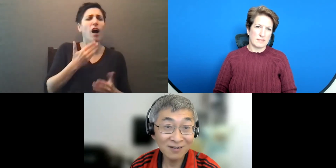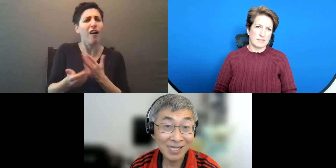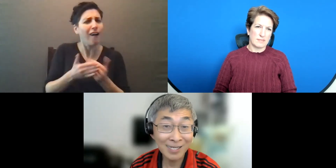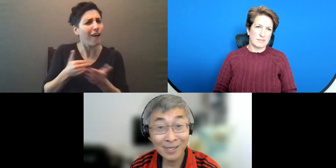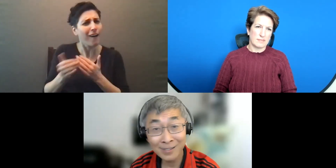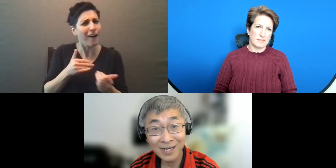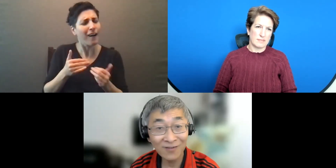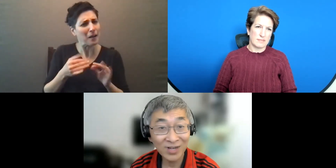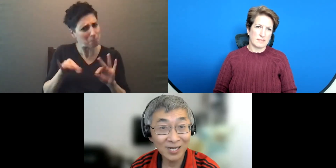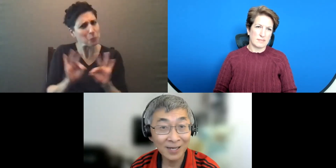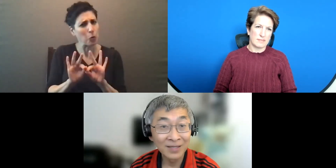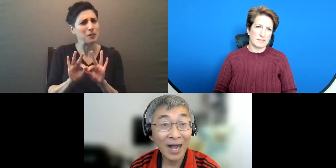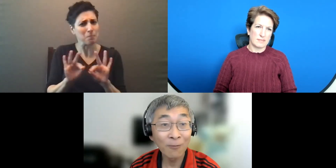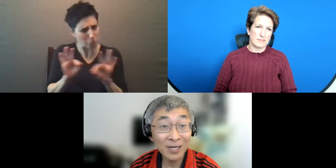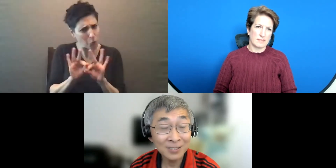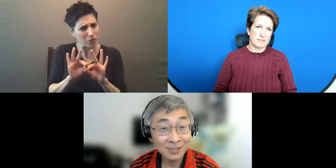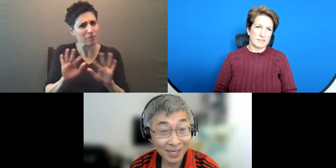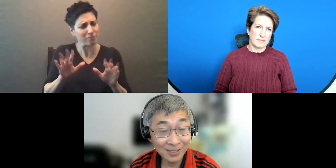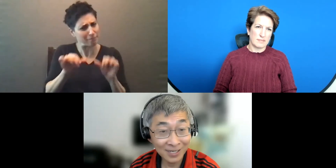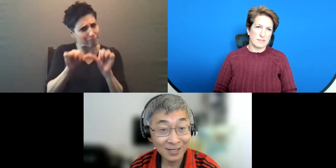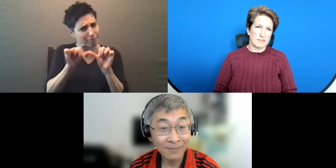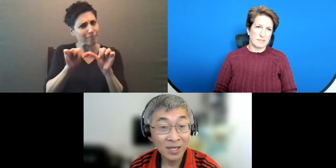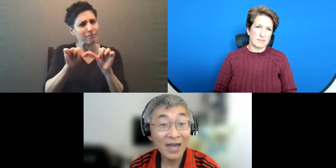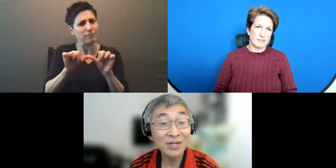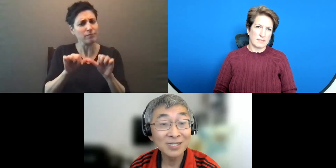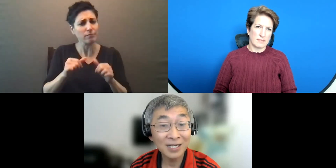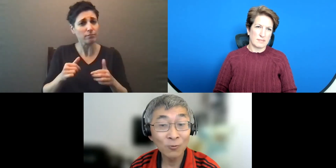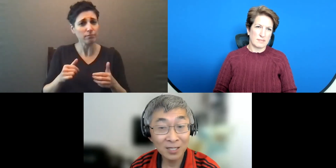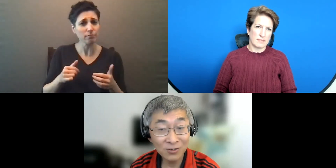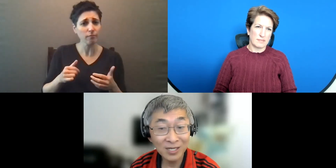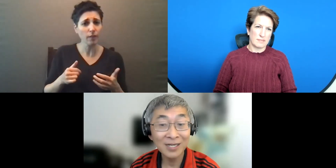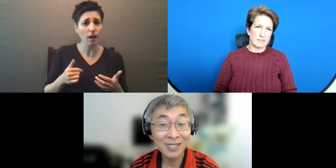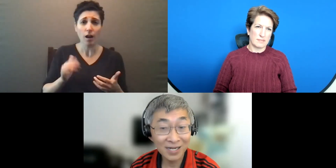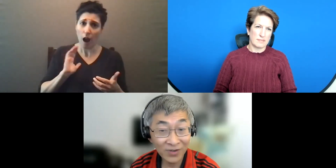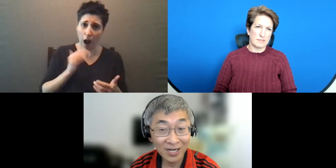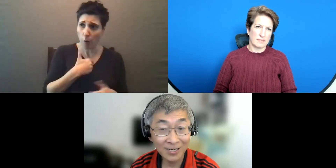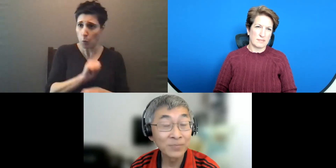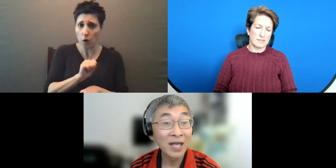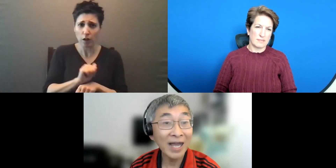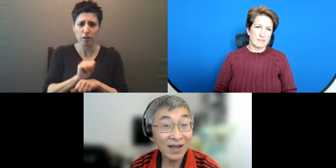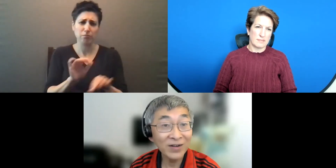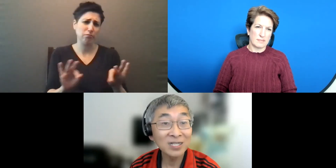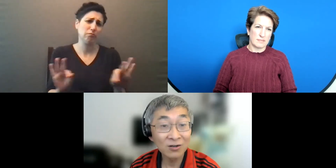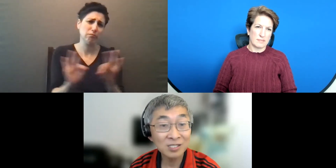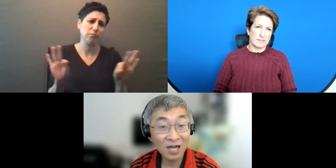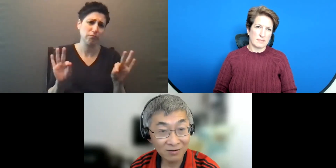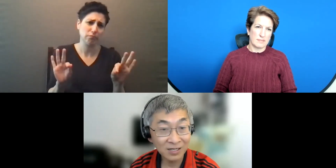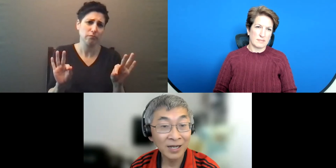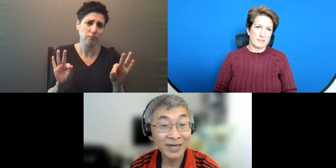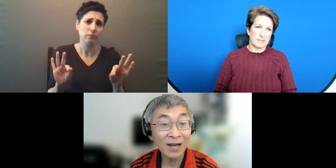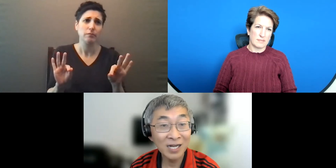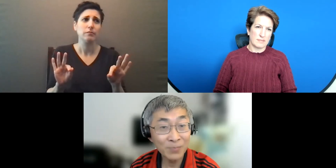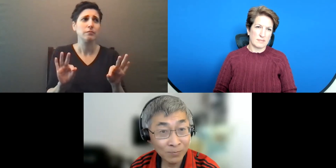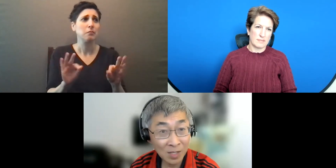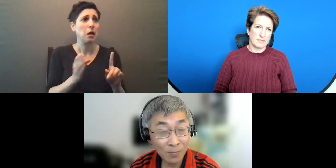not so significant. I would think everything we are doing is significant. Every dose count,